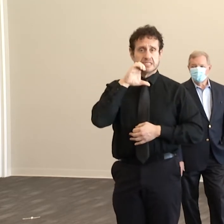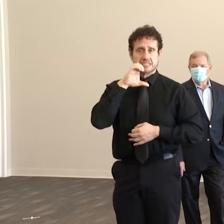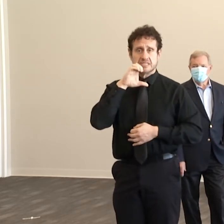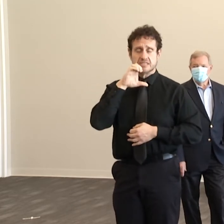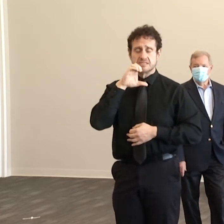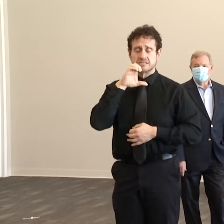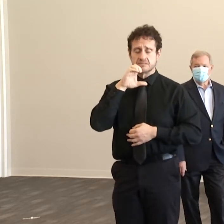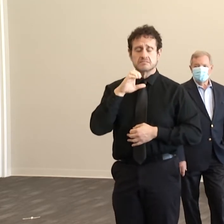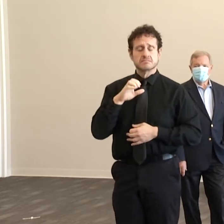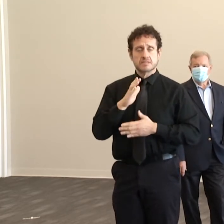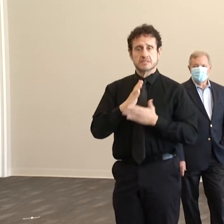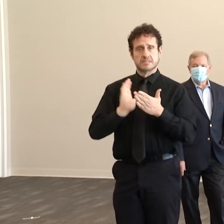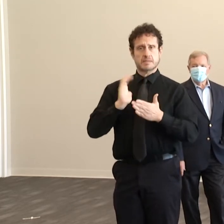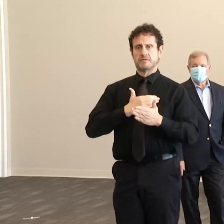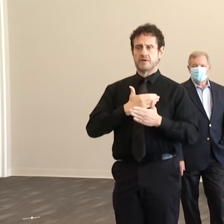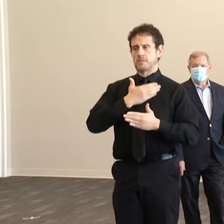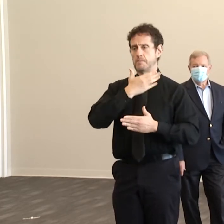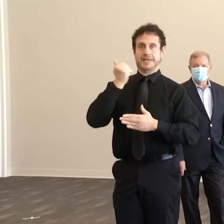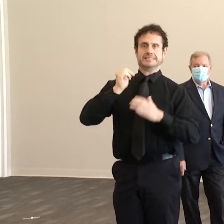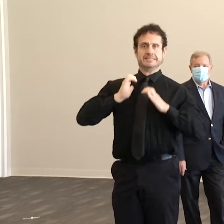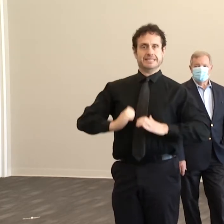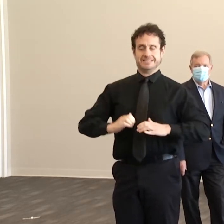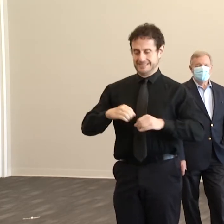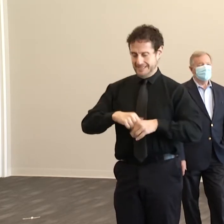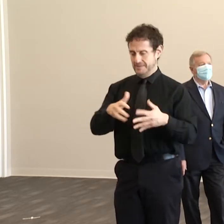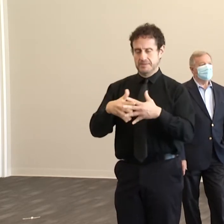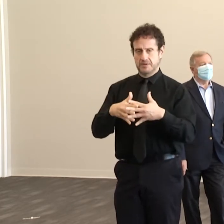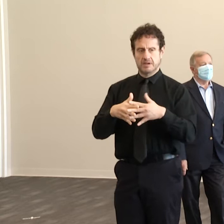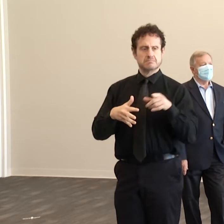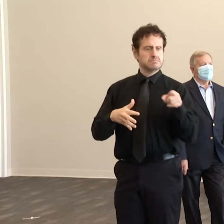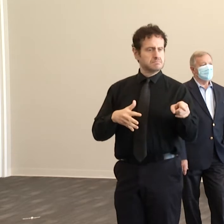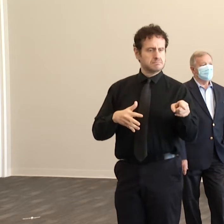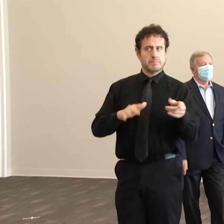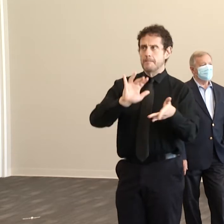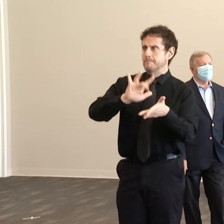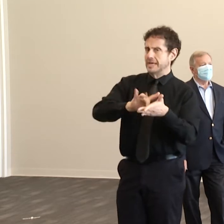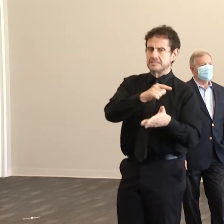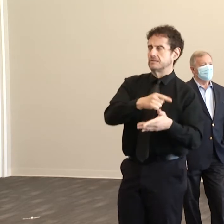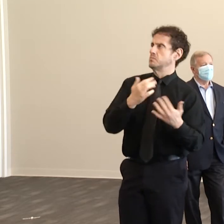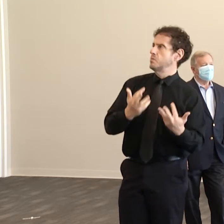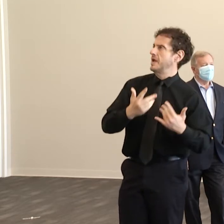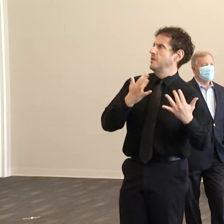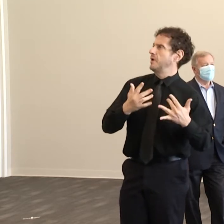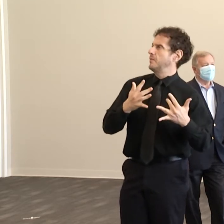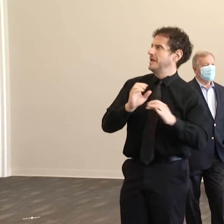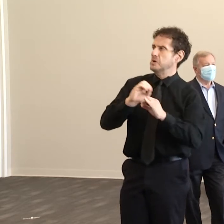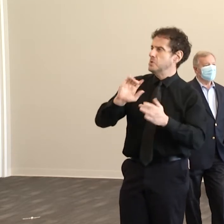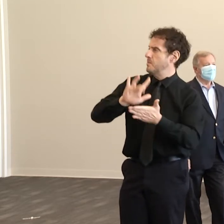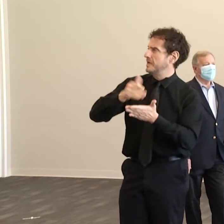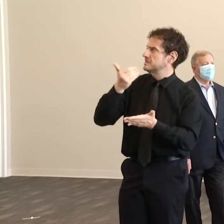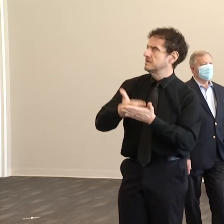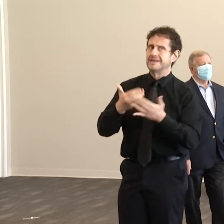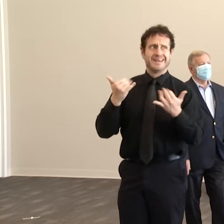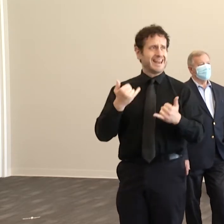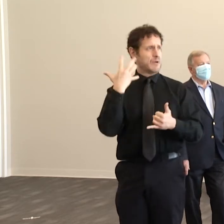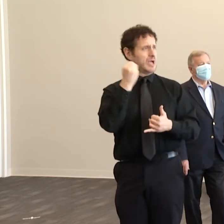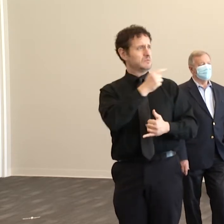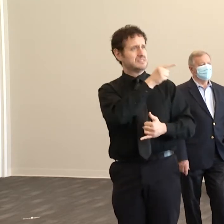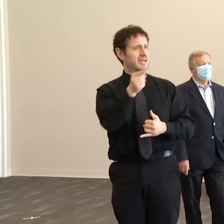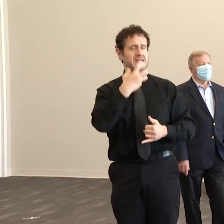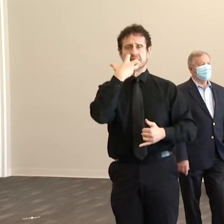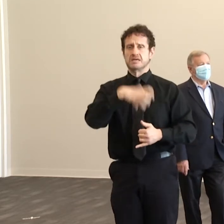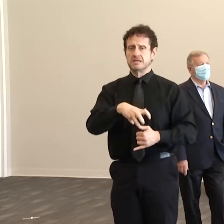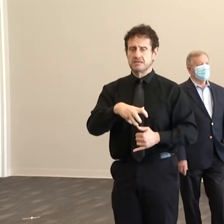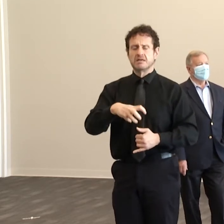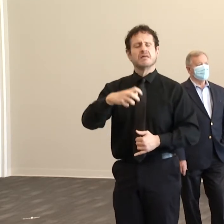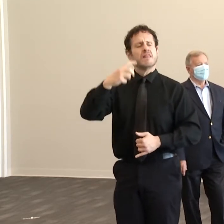greatest citizens in this country, and they won't be getting their medications. It's a hot day outside. Guess what